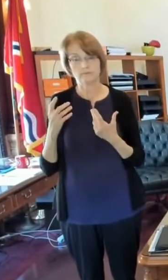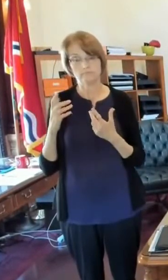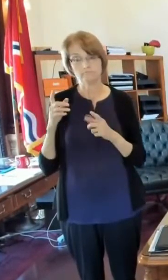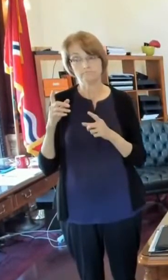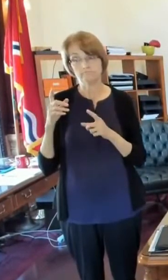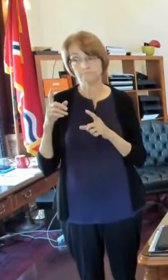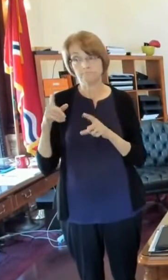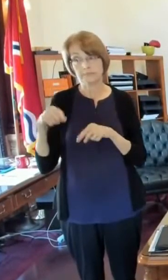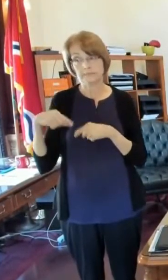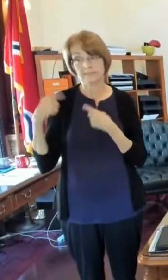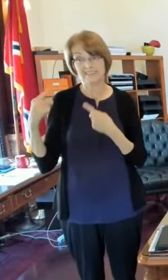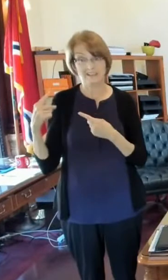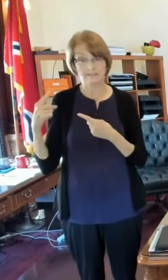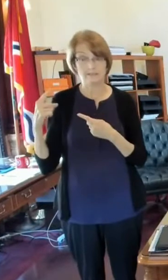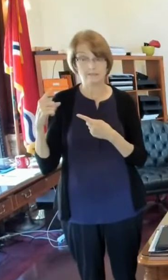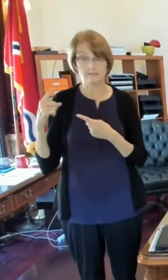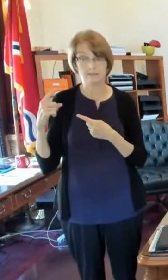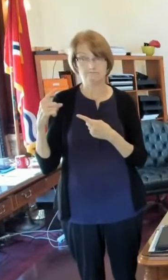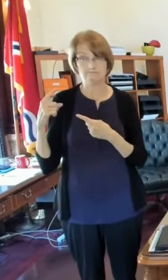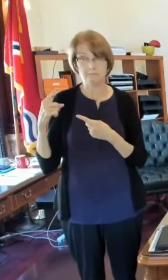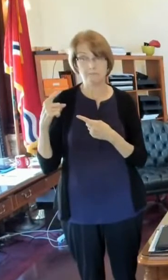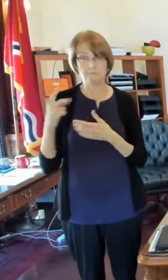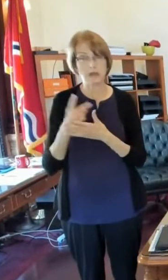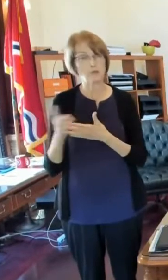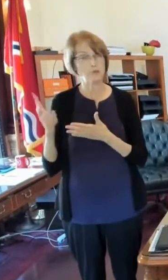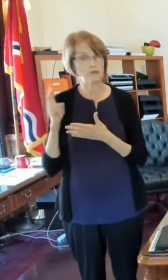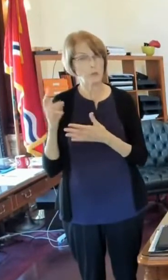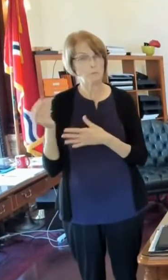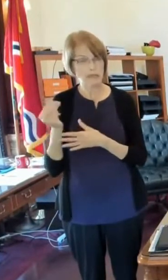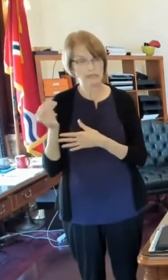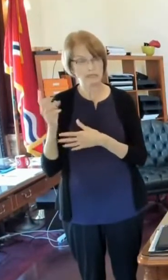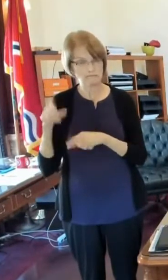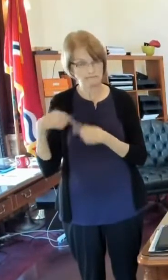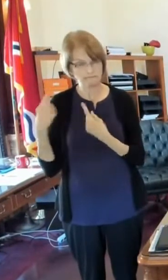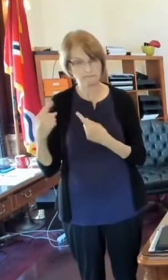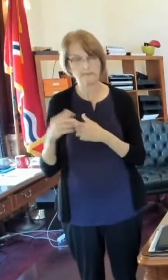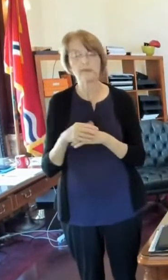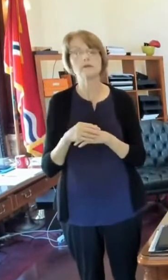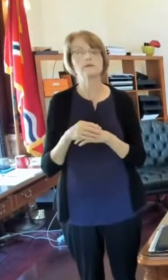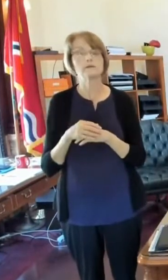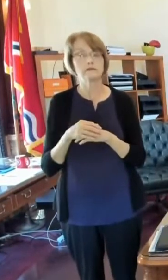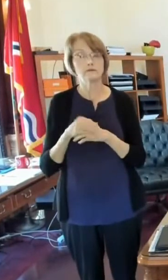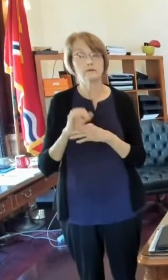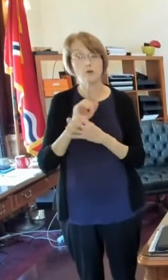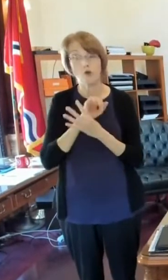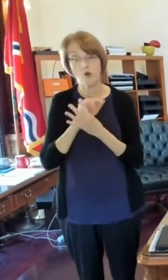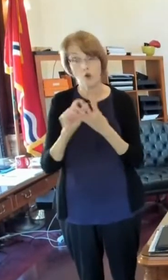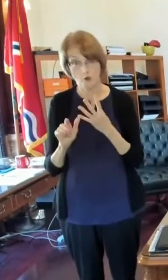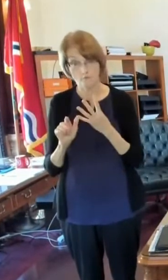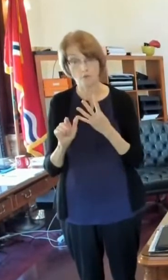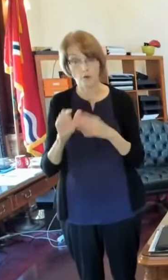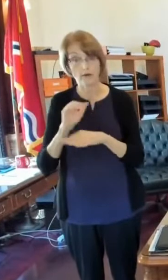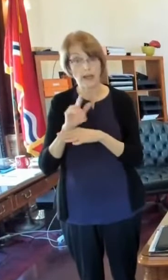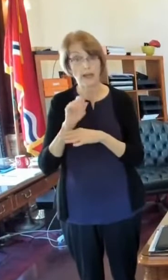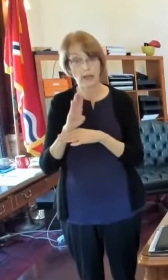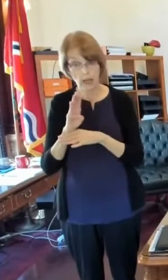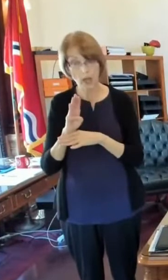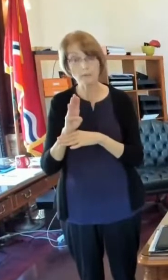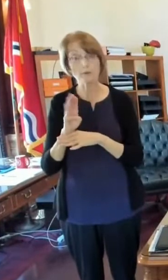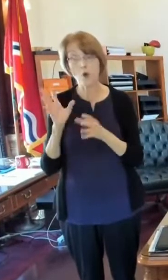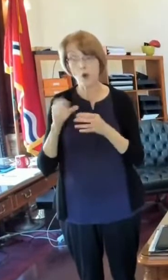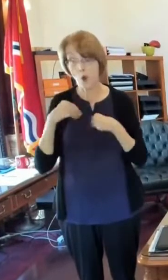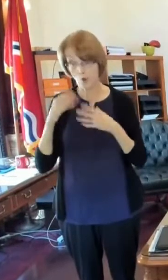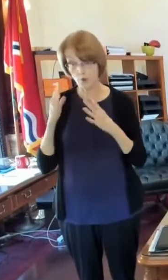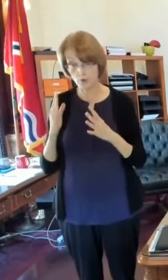last Monday, so not quite 2 weeks, we have visited with all of those nightclub owners.